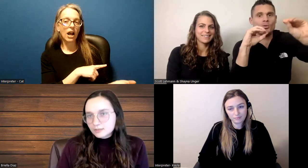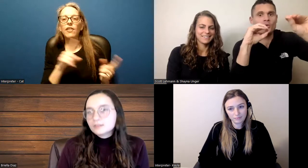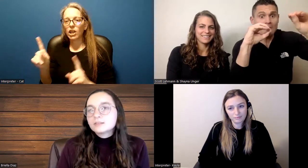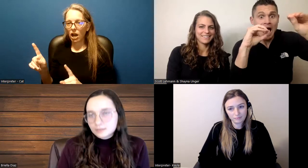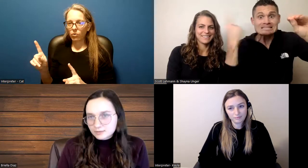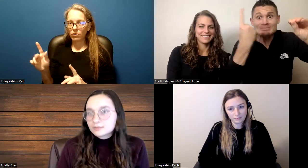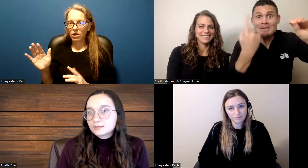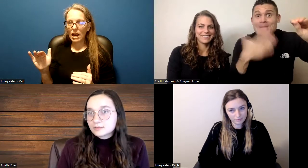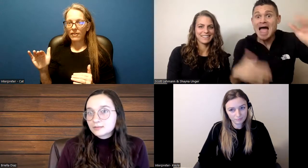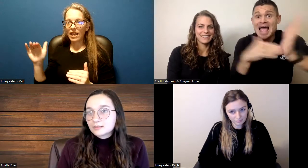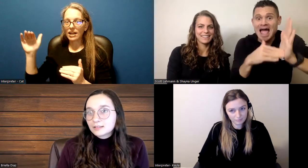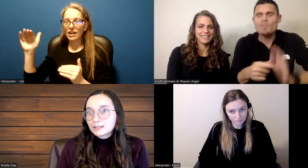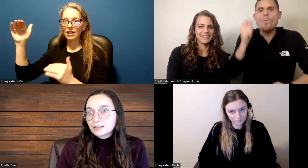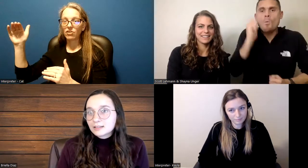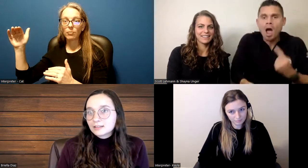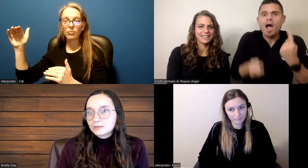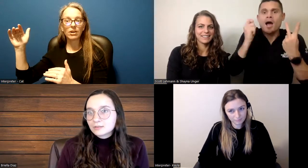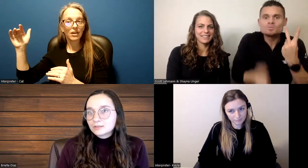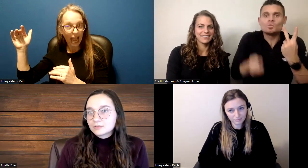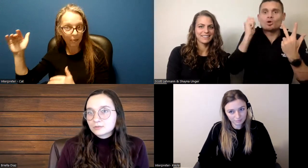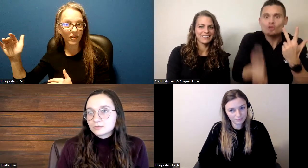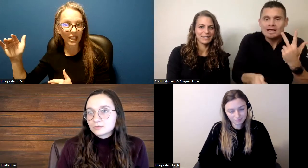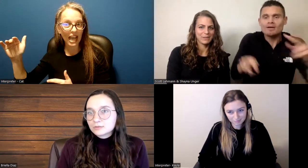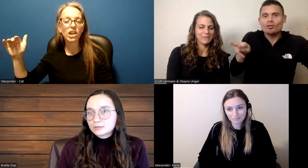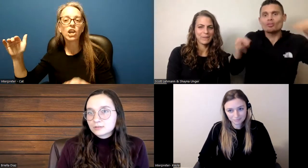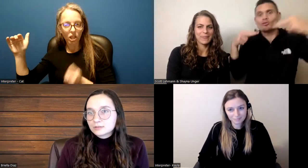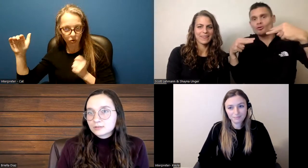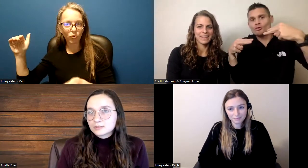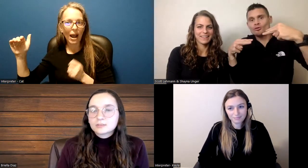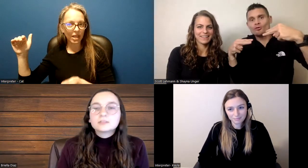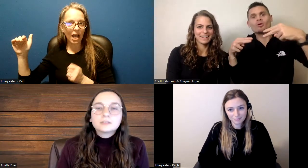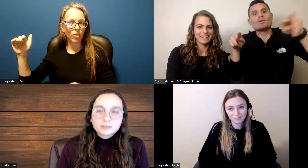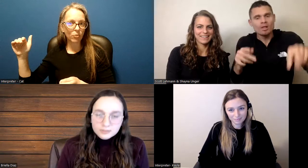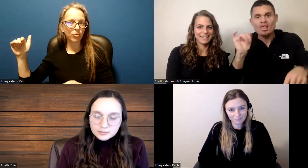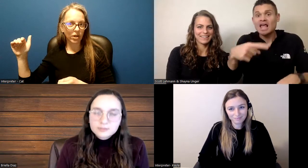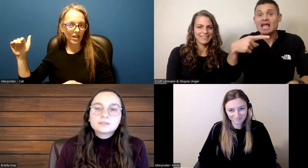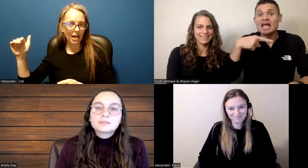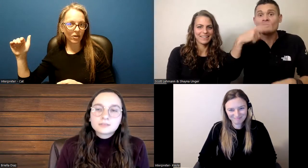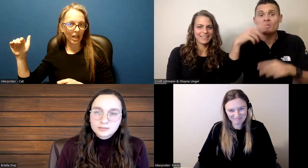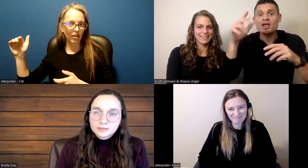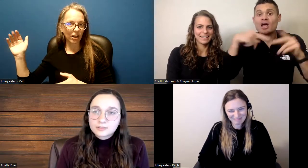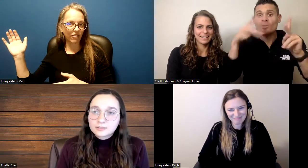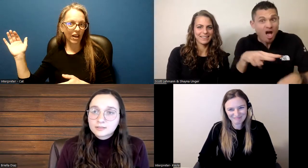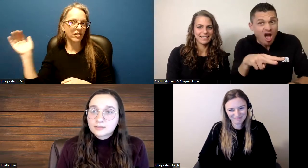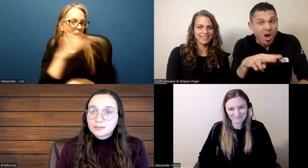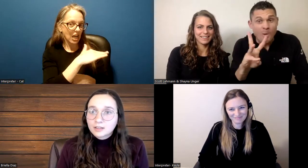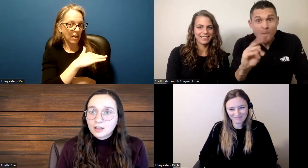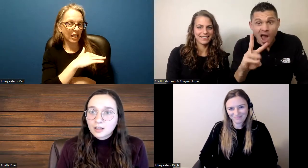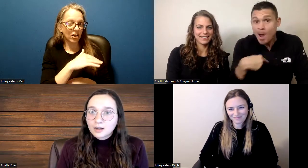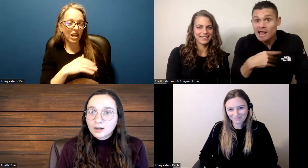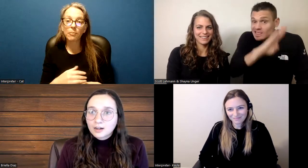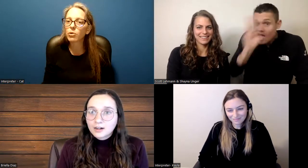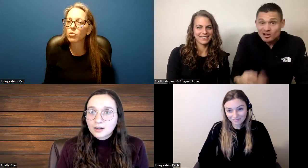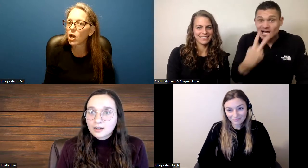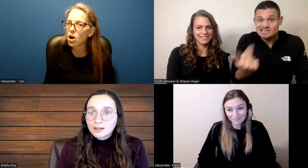go, and then go. And then if something happens again, you wrap that rope 3 times again on the cliff face, and